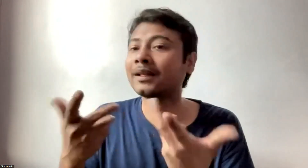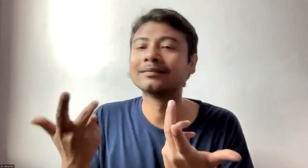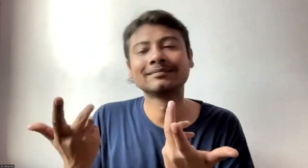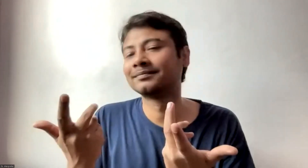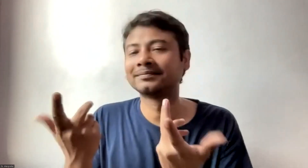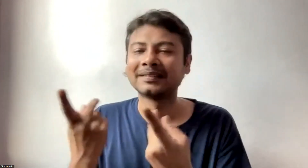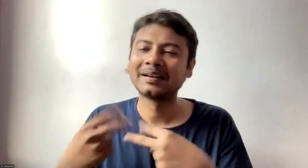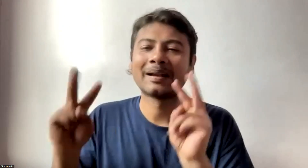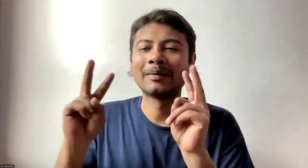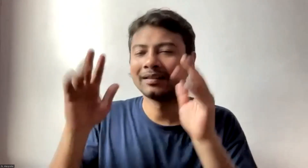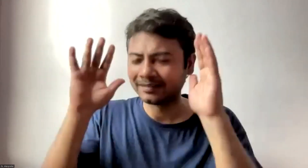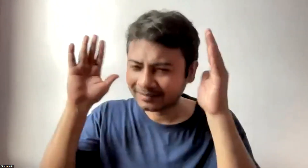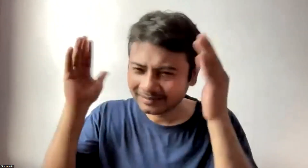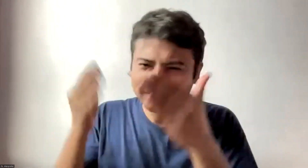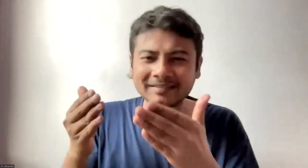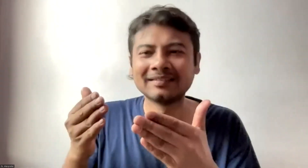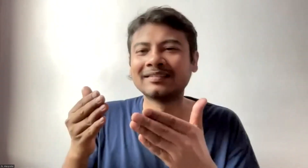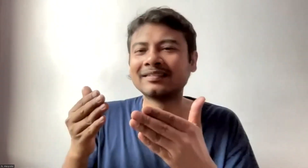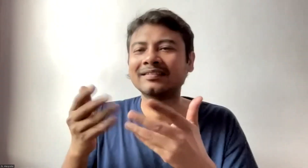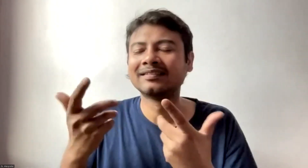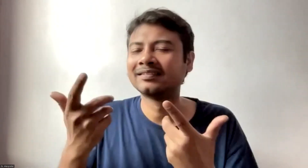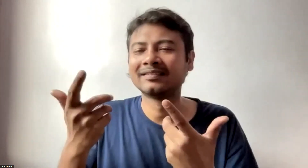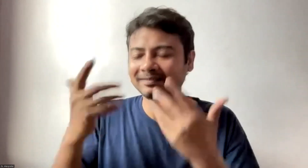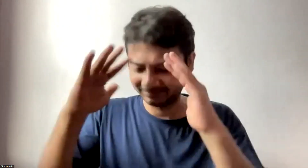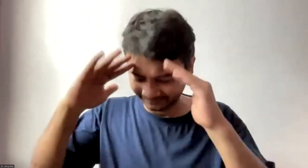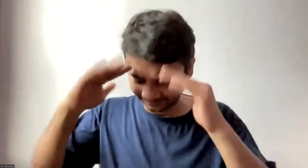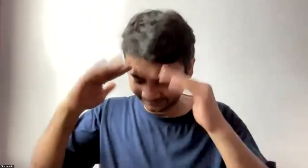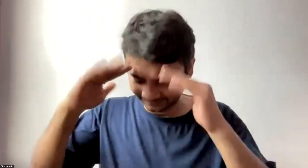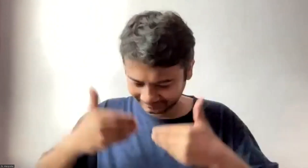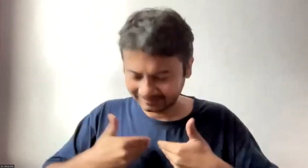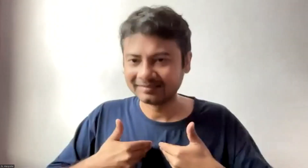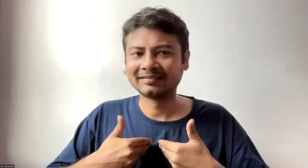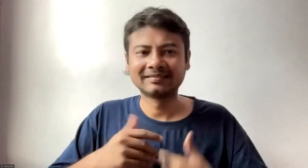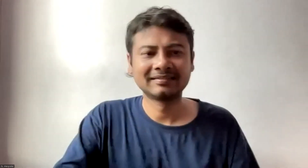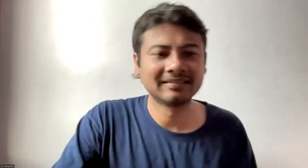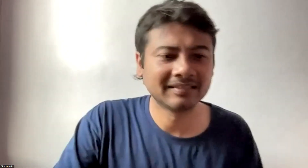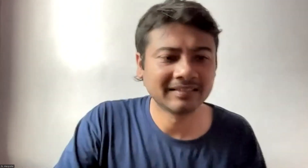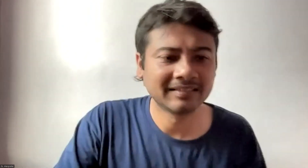selfish, so much attached to his body. He's totally into mode of ignorance.